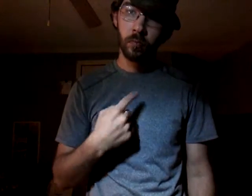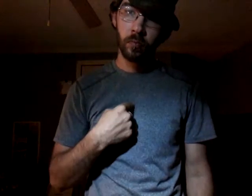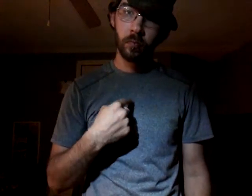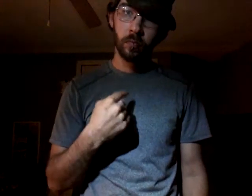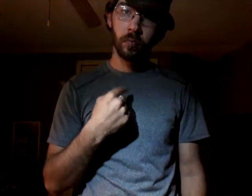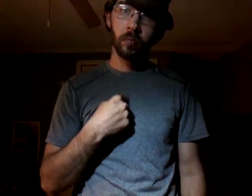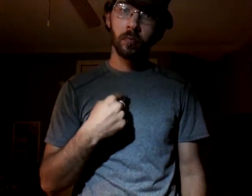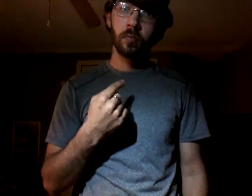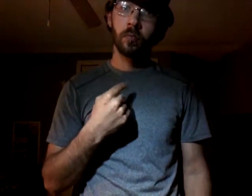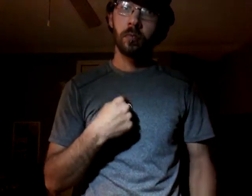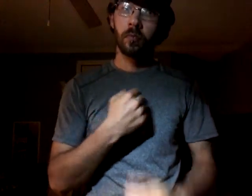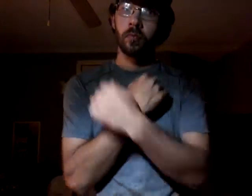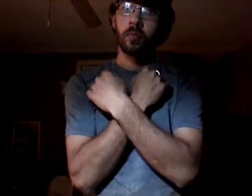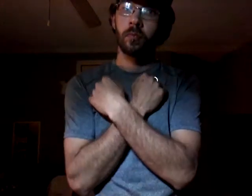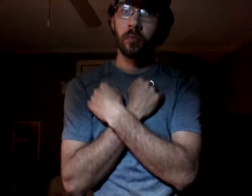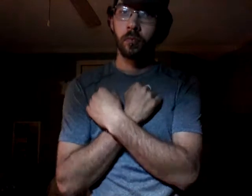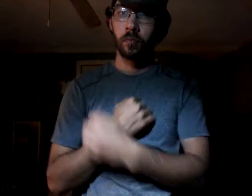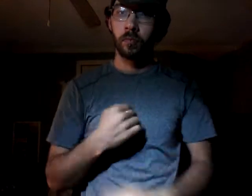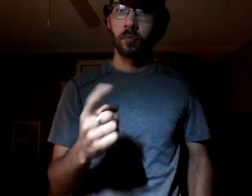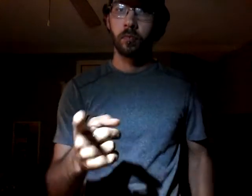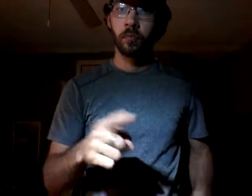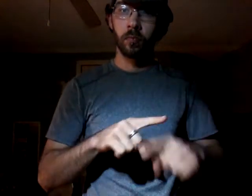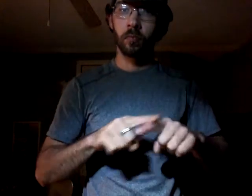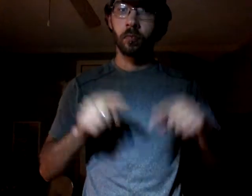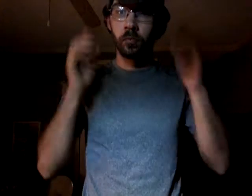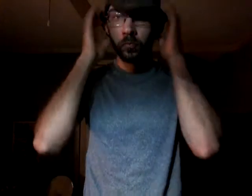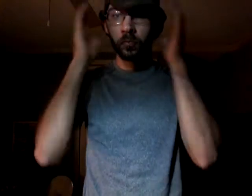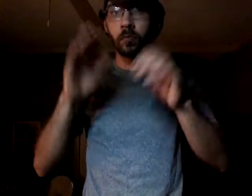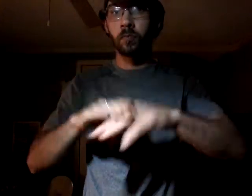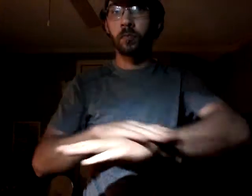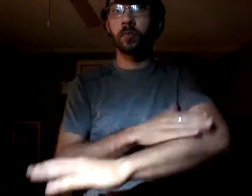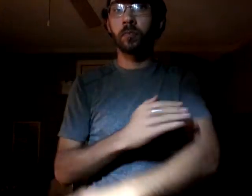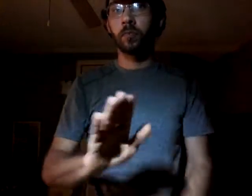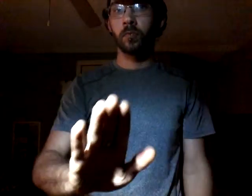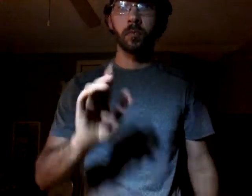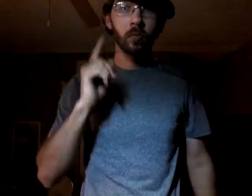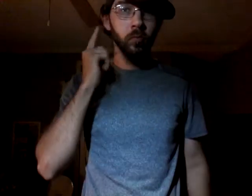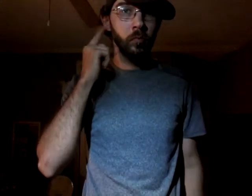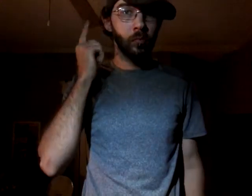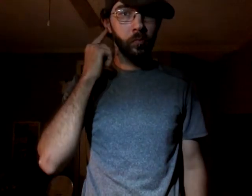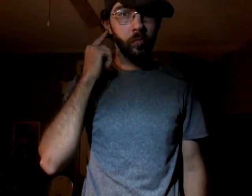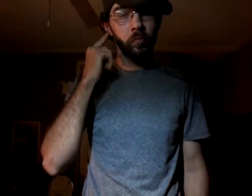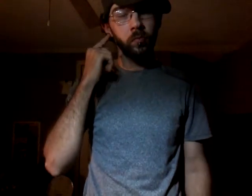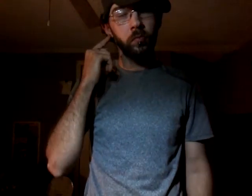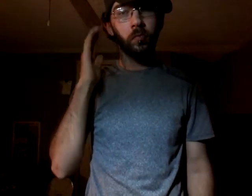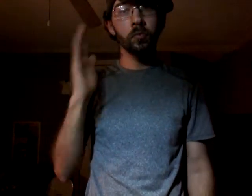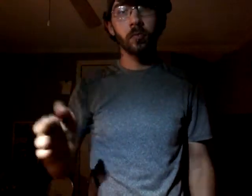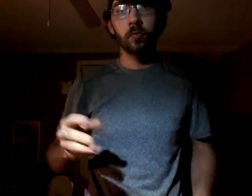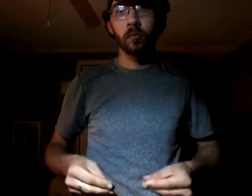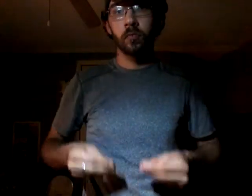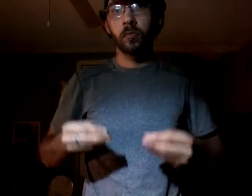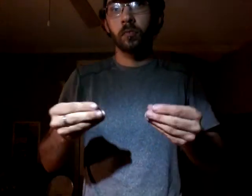I love you But the muffs on your ears will cater